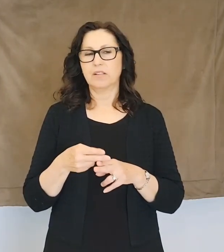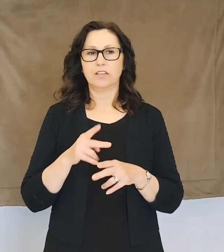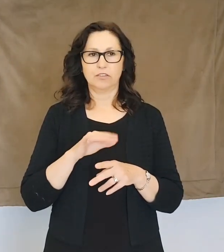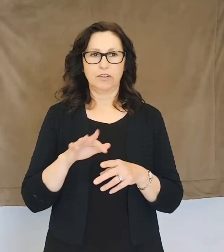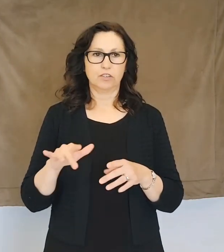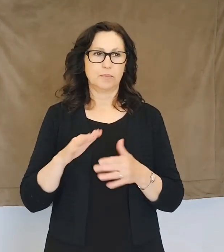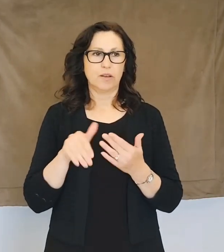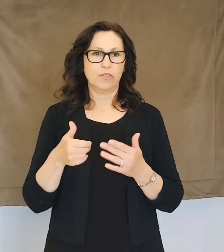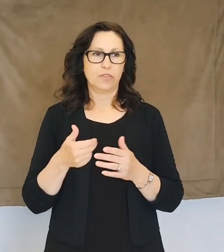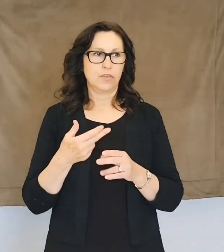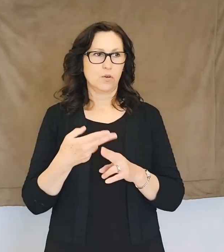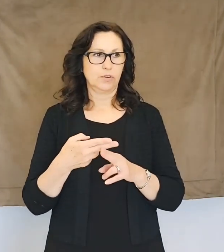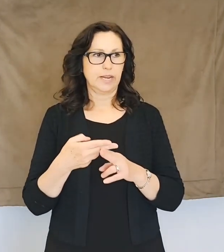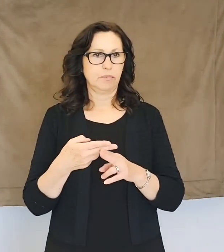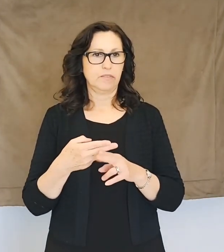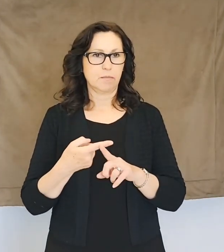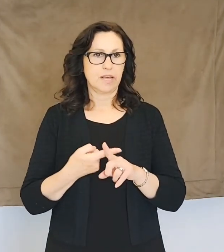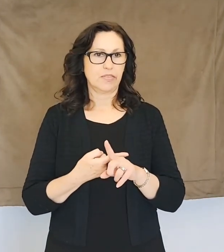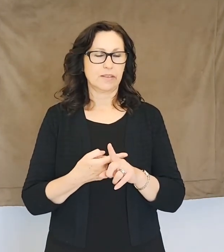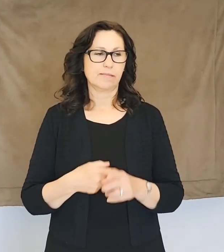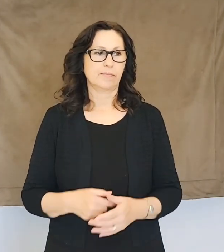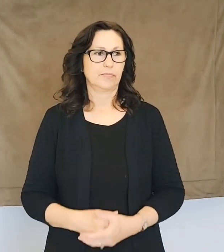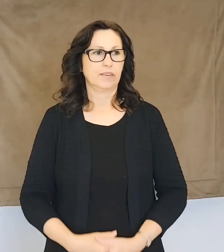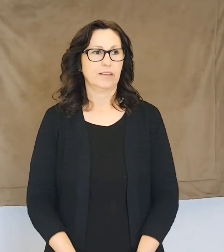then you finger spell the whole name of the month.